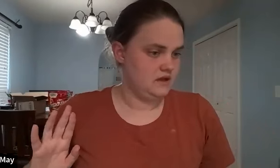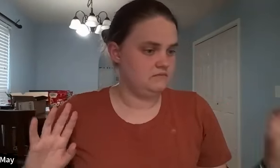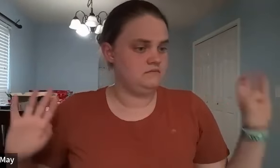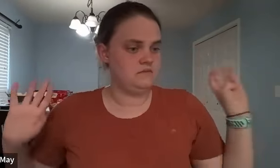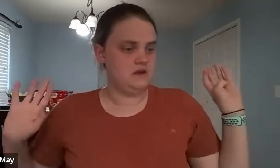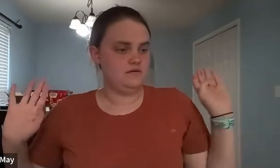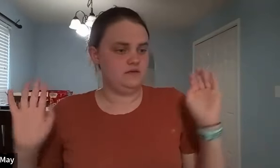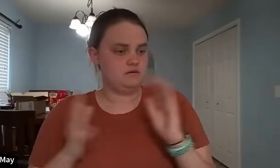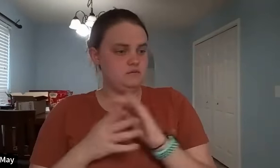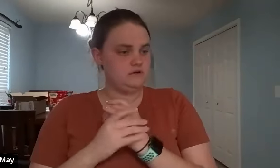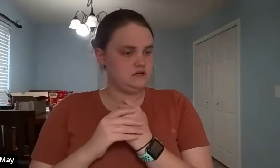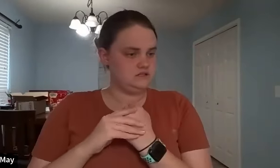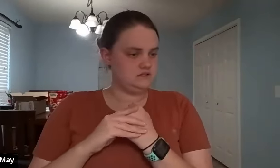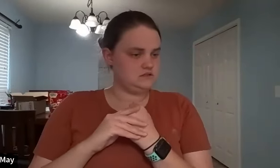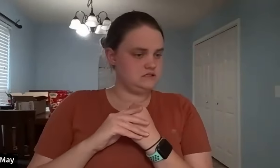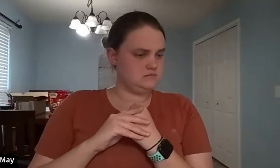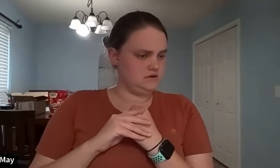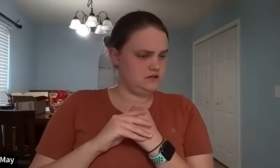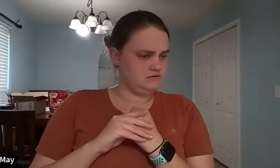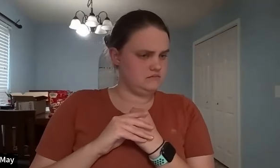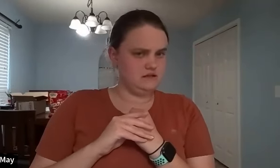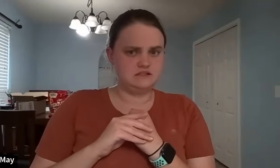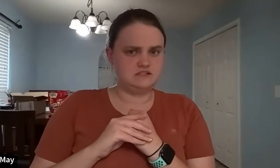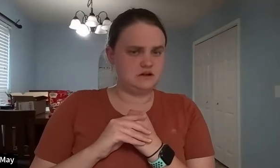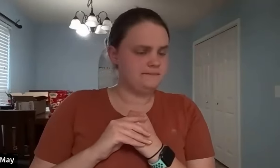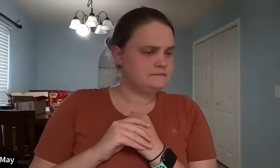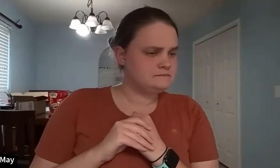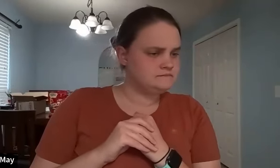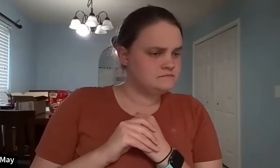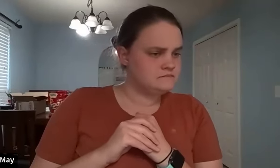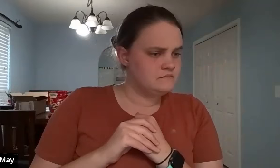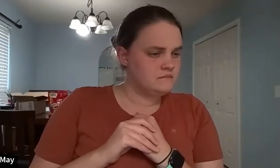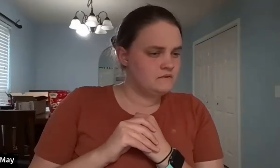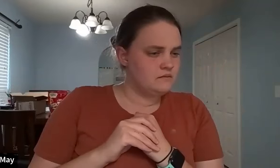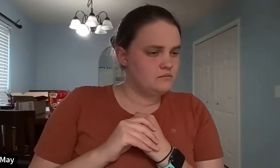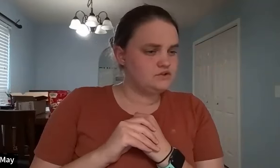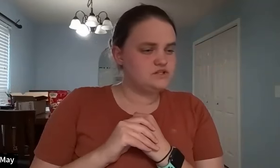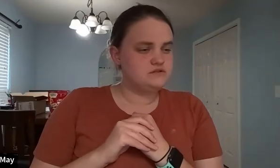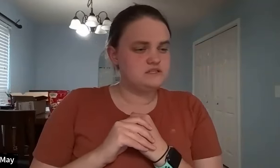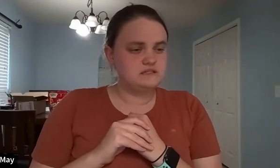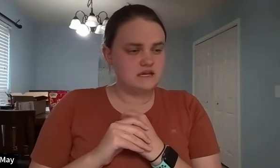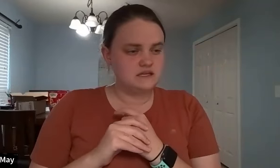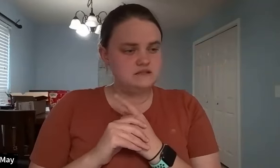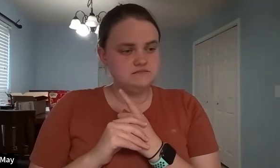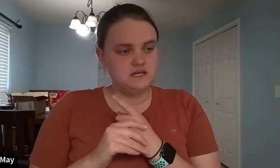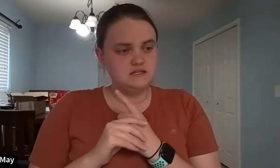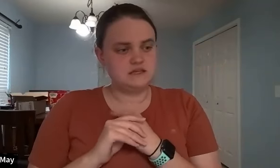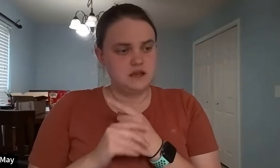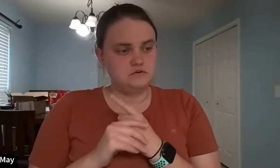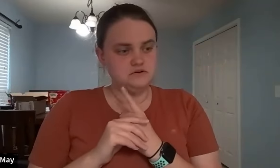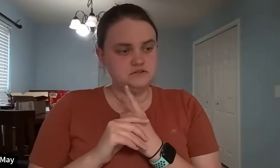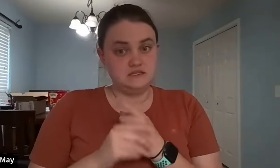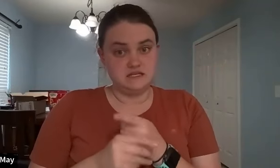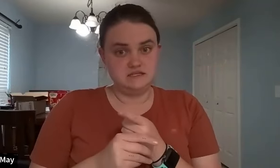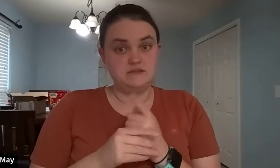Okay. Then what we're going to do is I'm looking at my list. Sorry. We'll do seconds, minutes, hours, and days, and